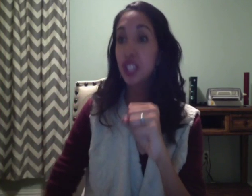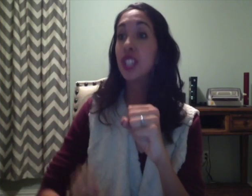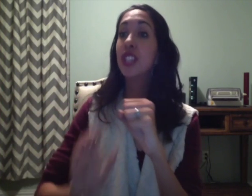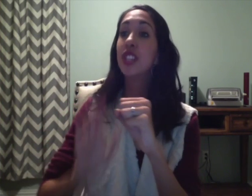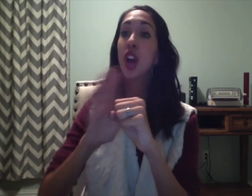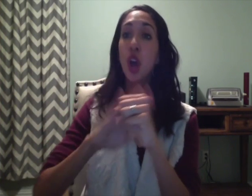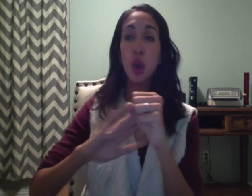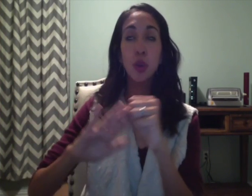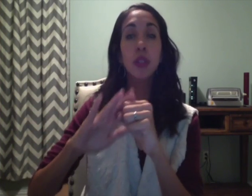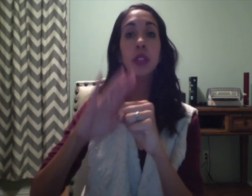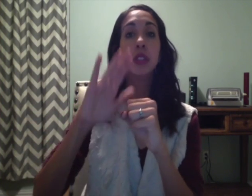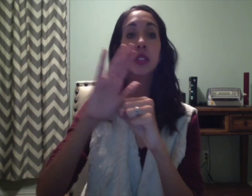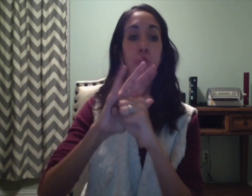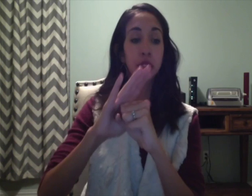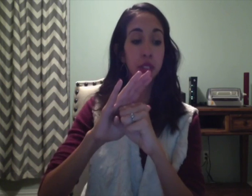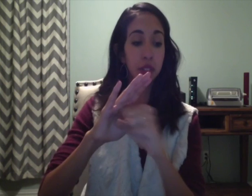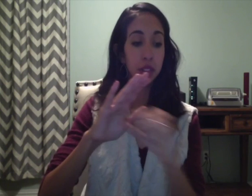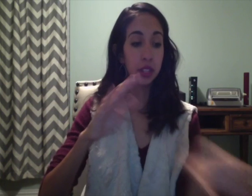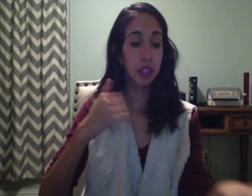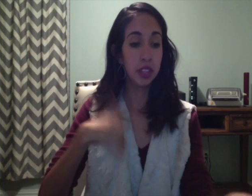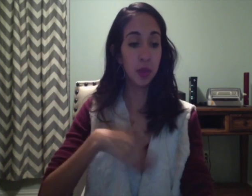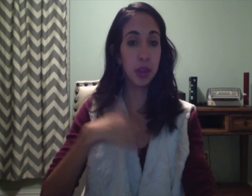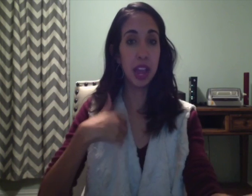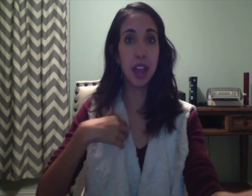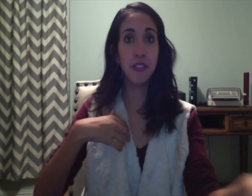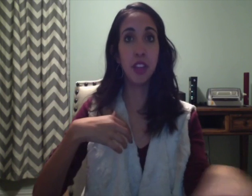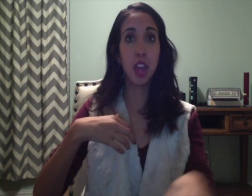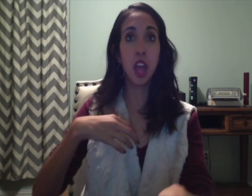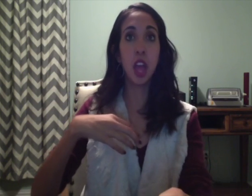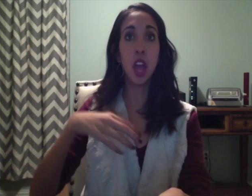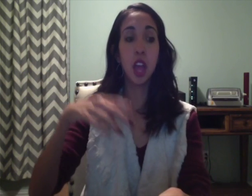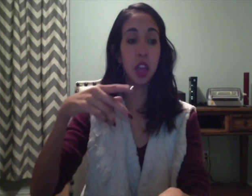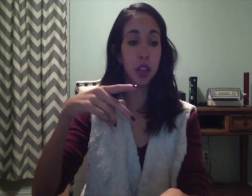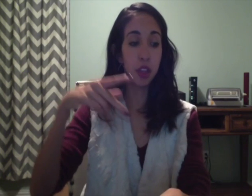convection zone. Then we have the